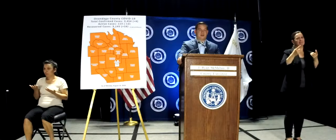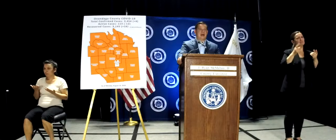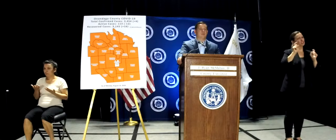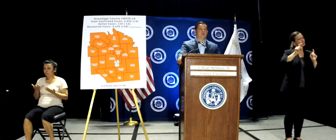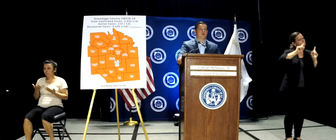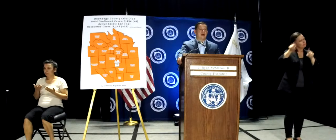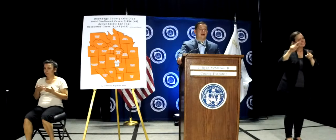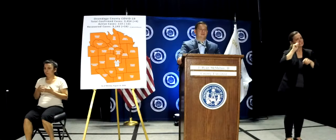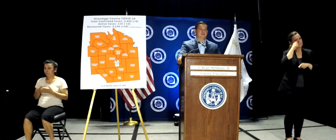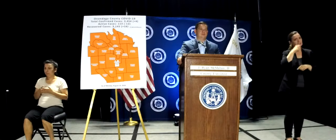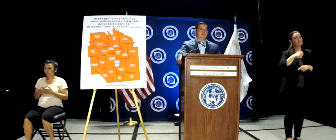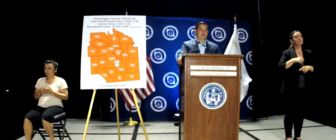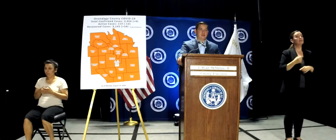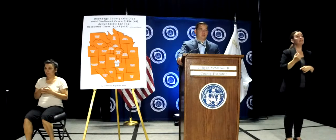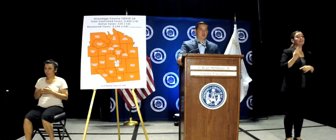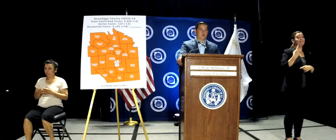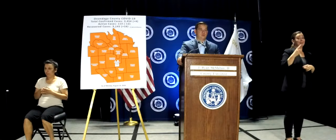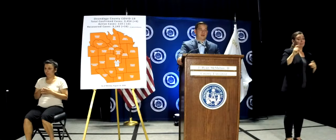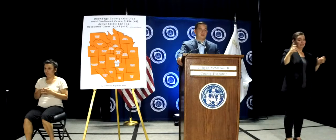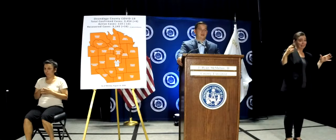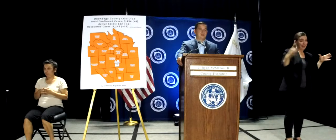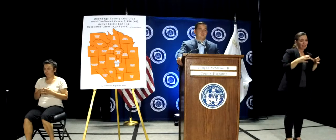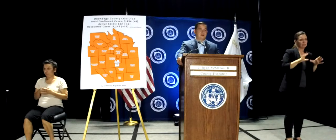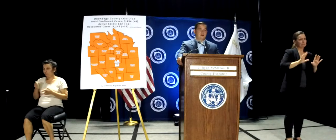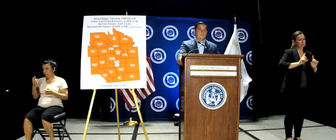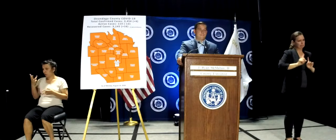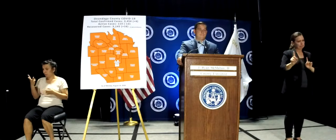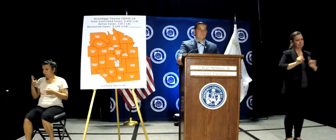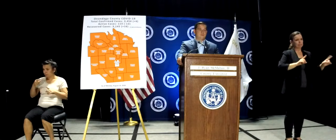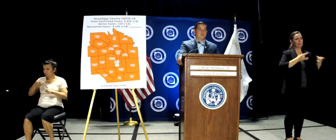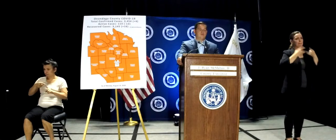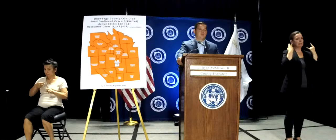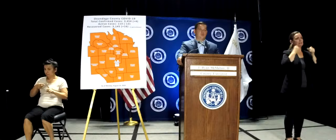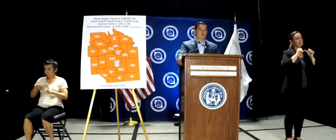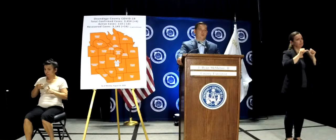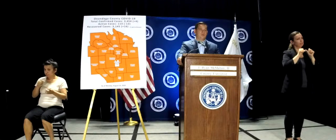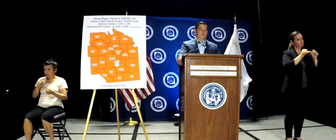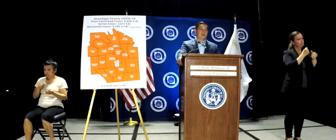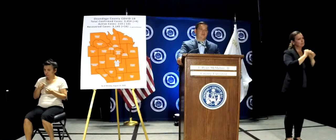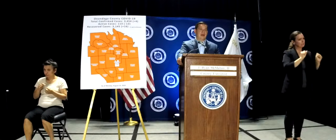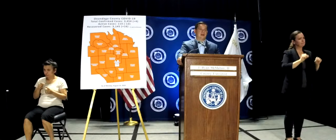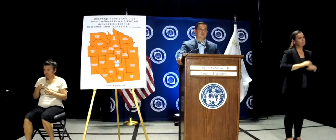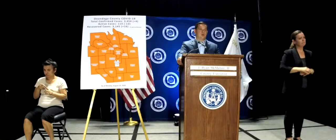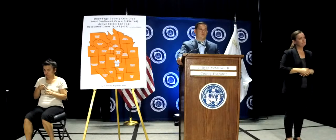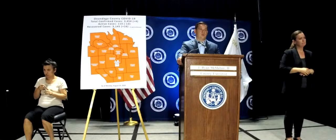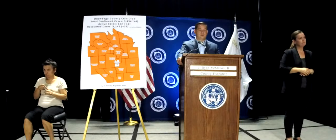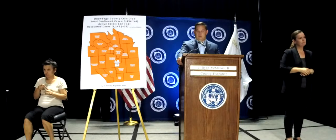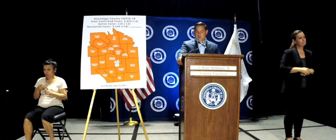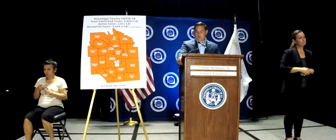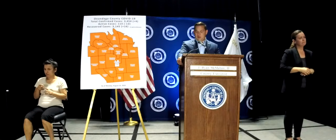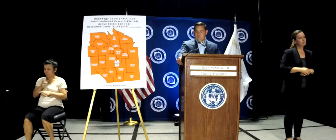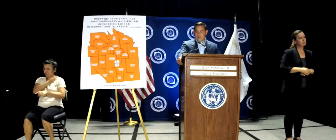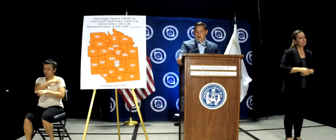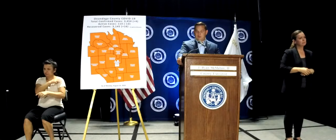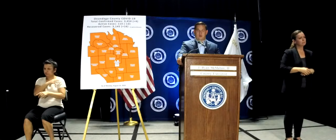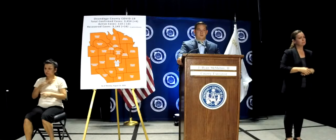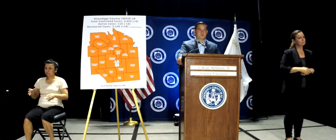whether it's an anomaly or not, the data shows that the individuals that have gotten COVID